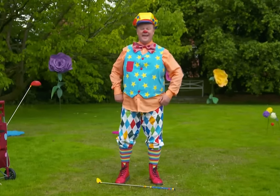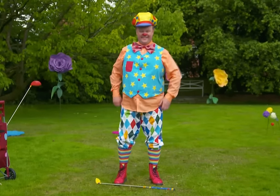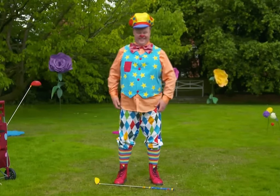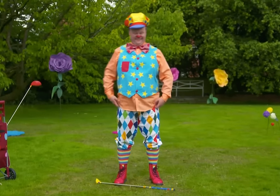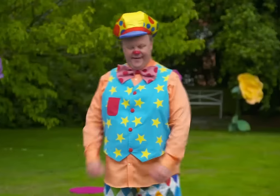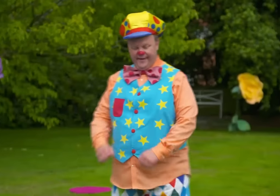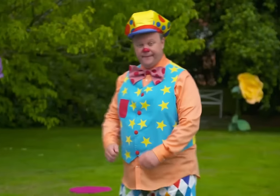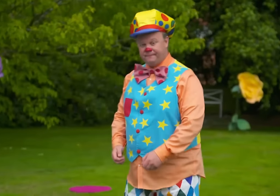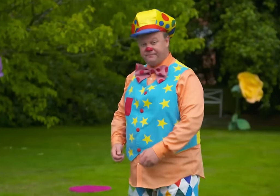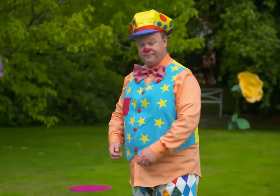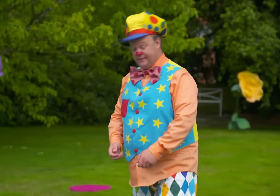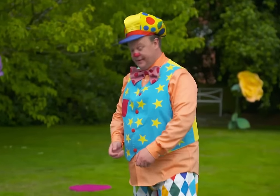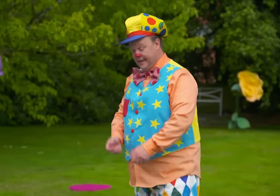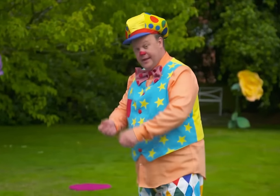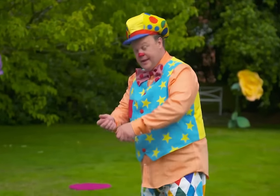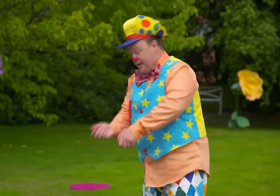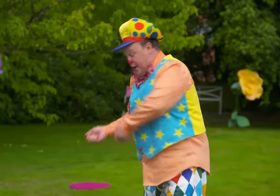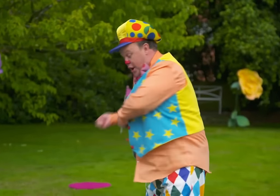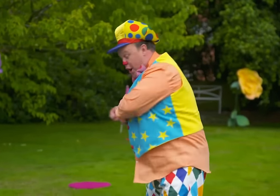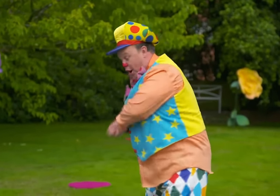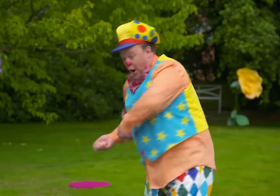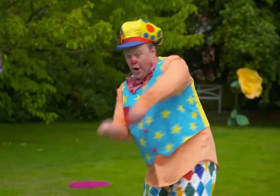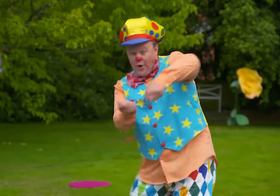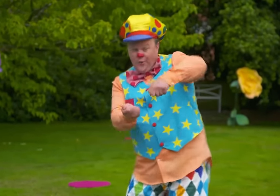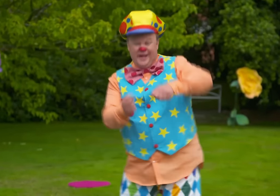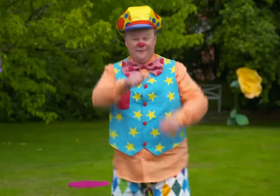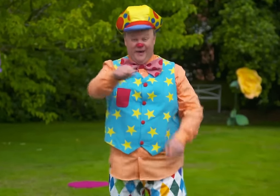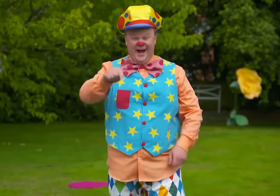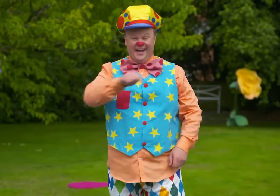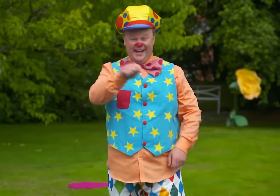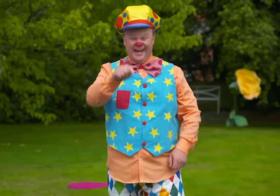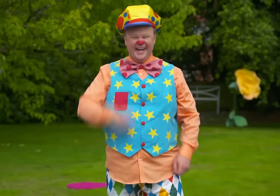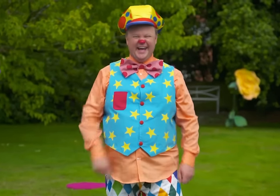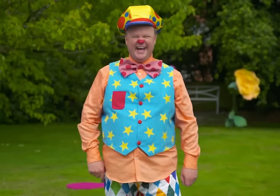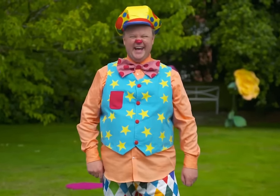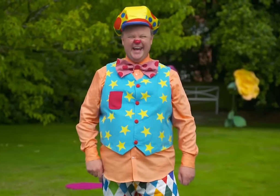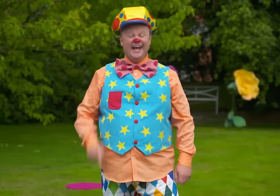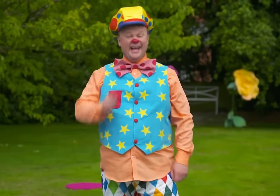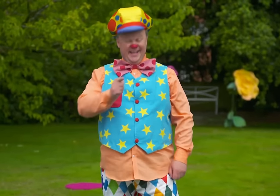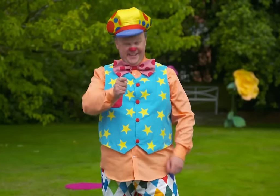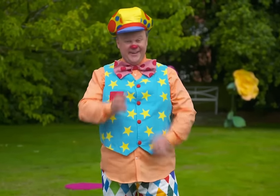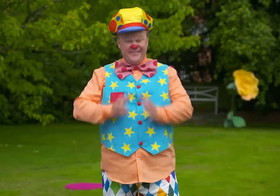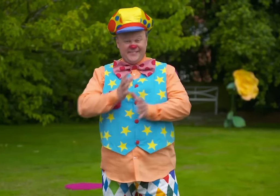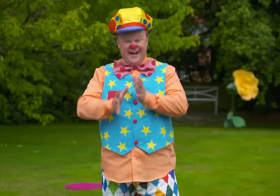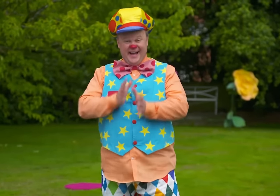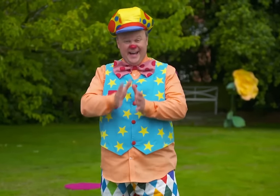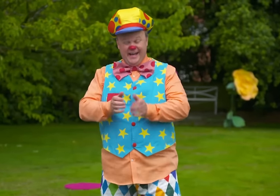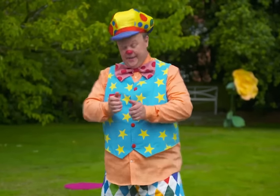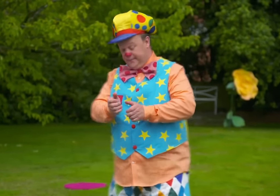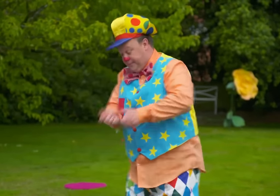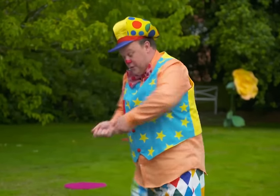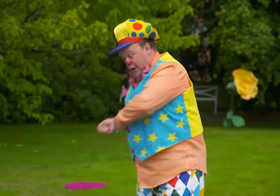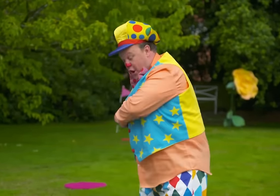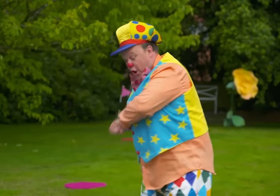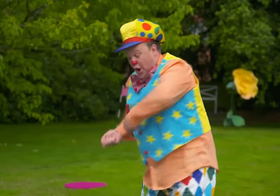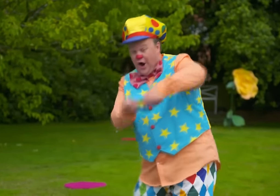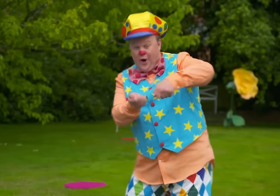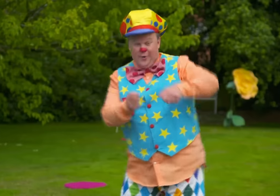yes. Hole in one. You sign hole